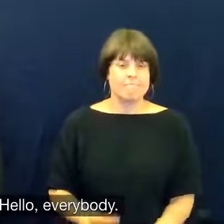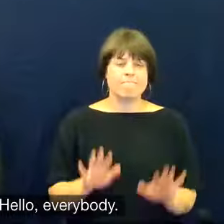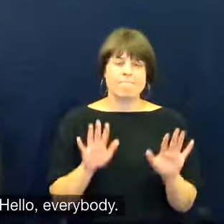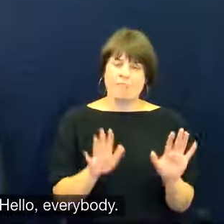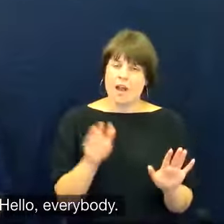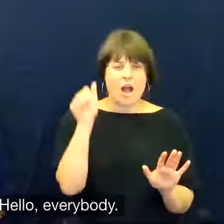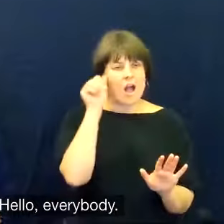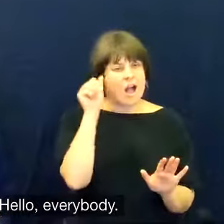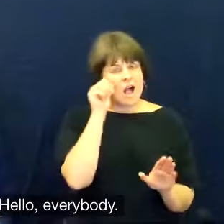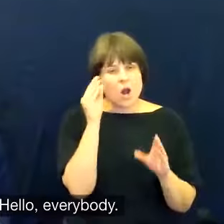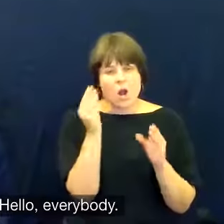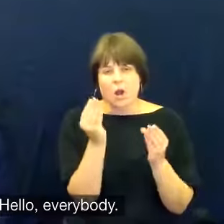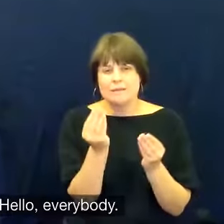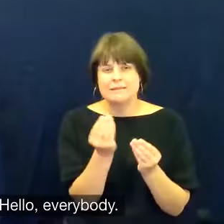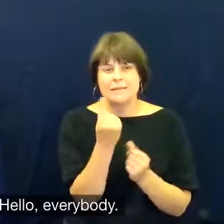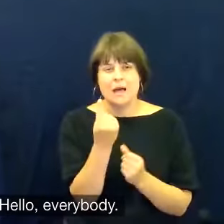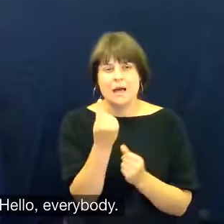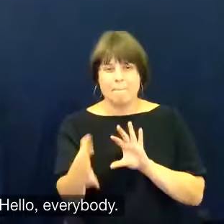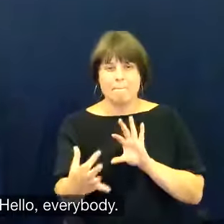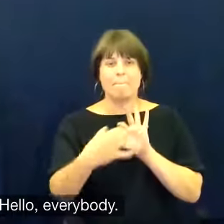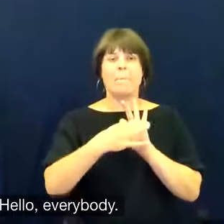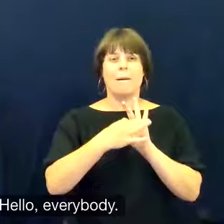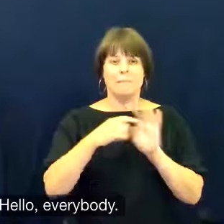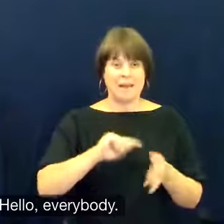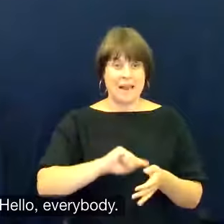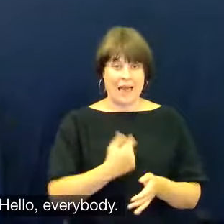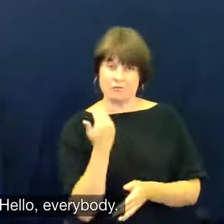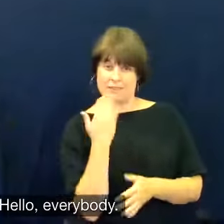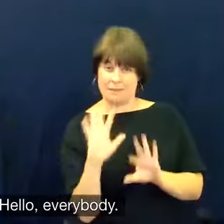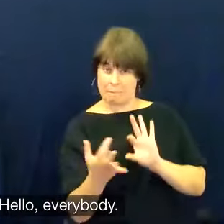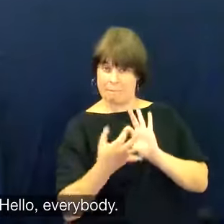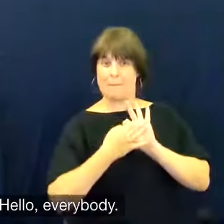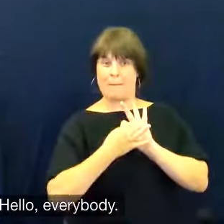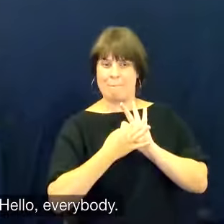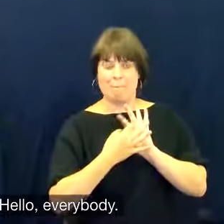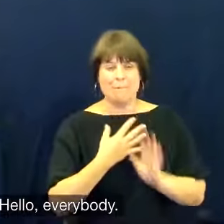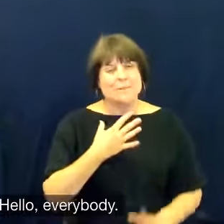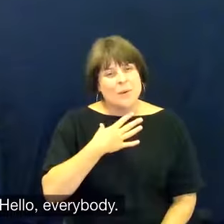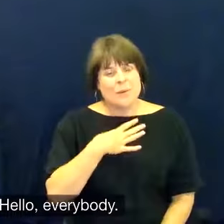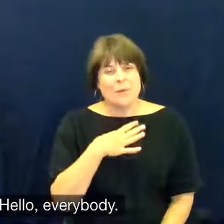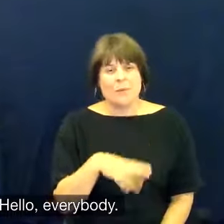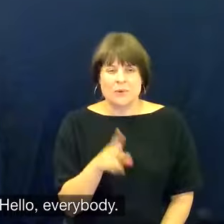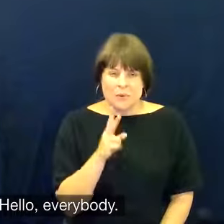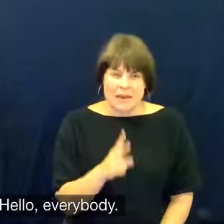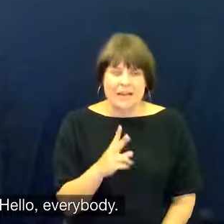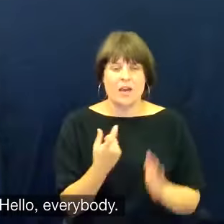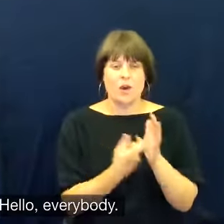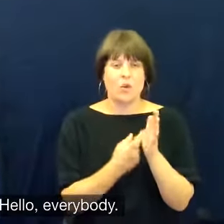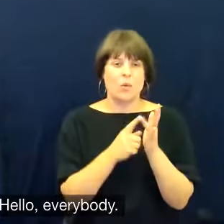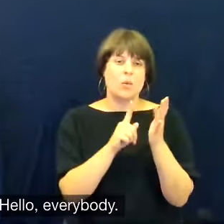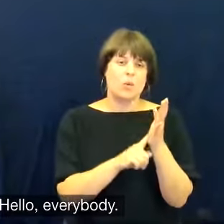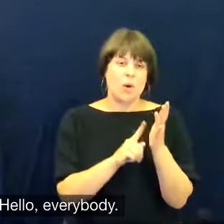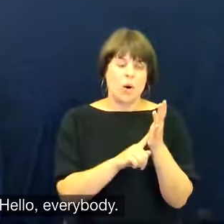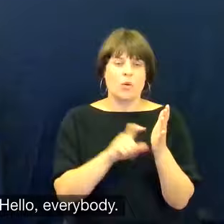I know that someone's joined late, and so I just want to go through a roll call again